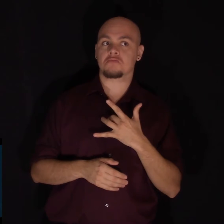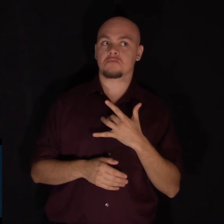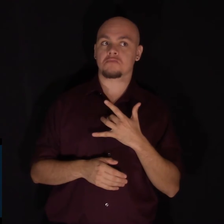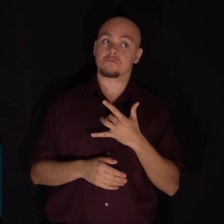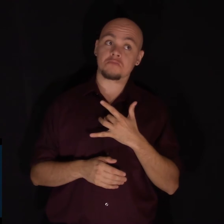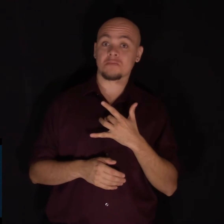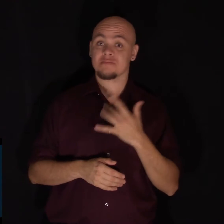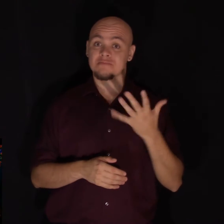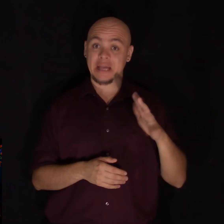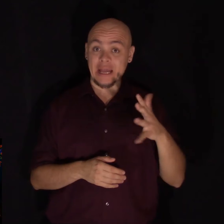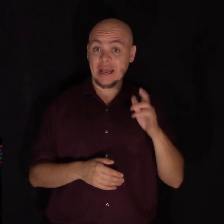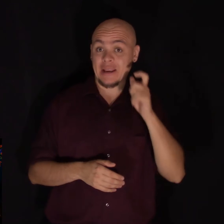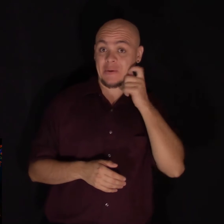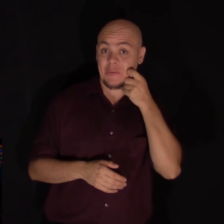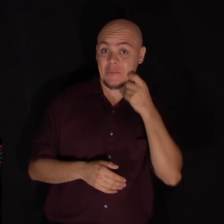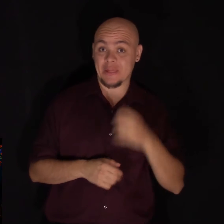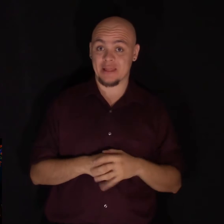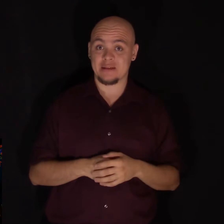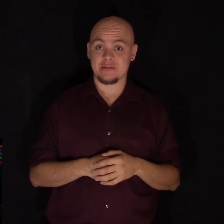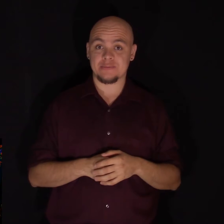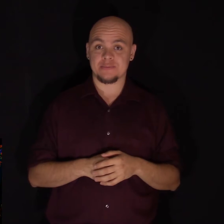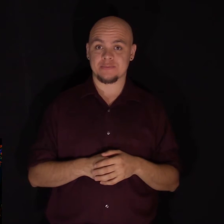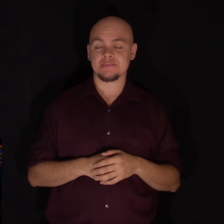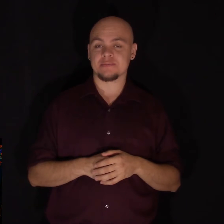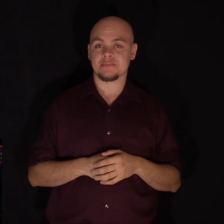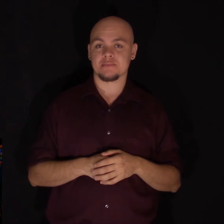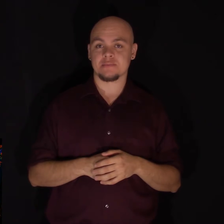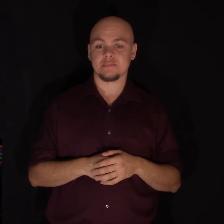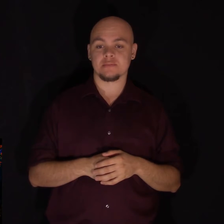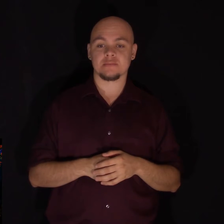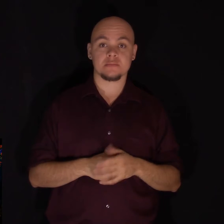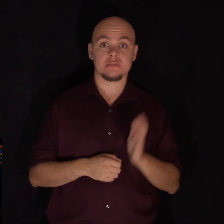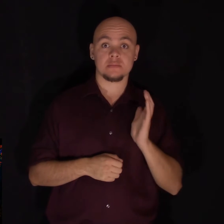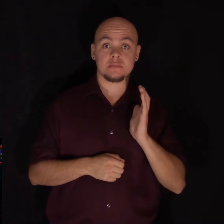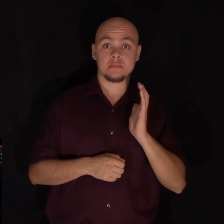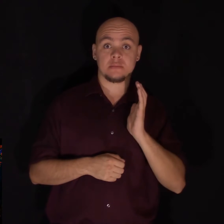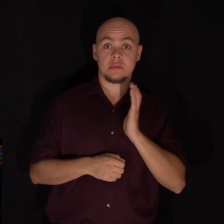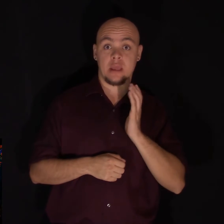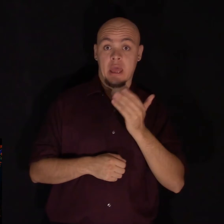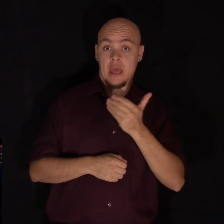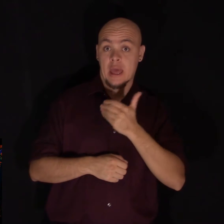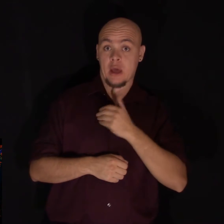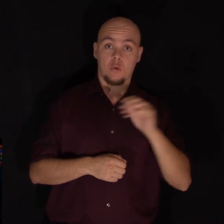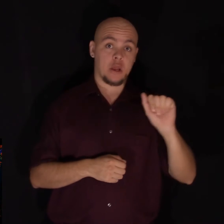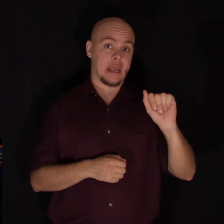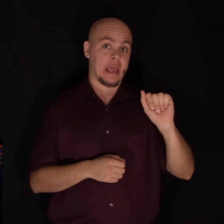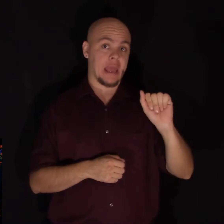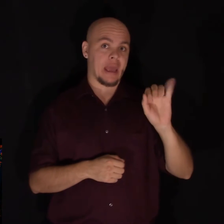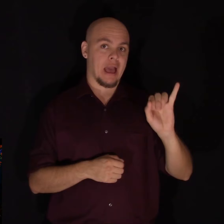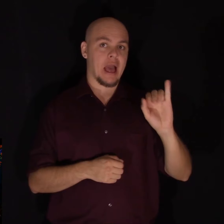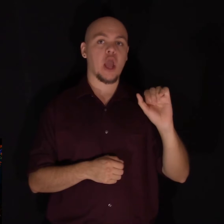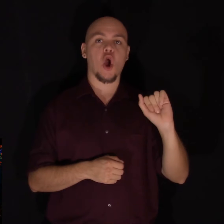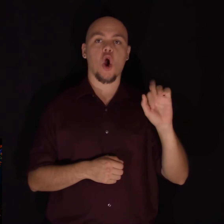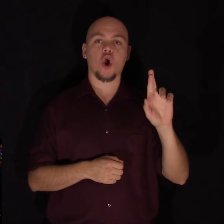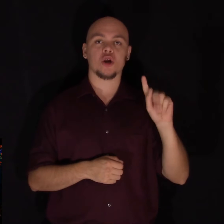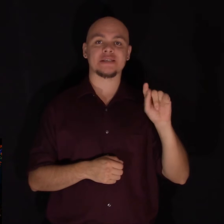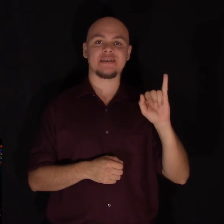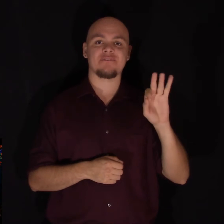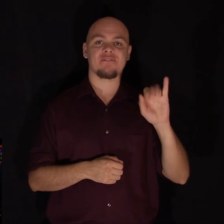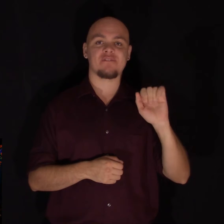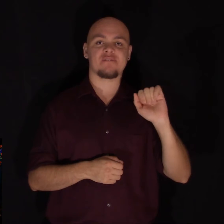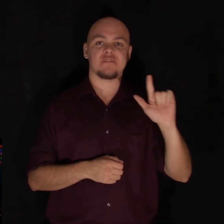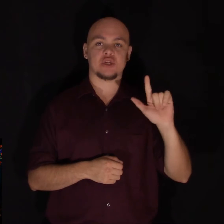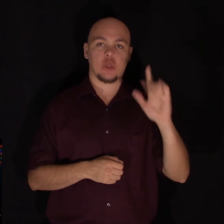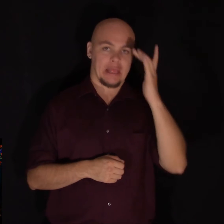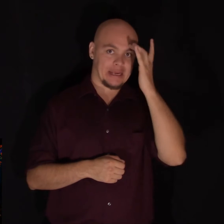kind of cool. I'm going to describe how the gains we make in artificial intelligence could ultimately destroy us.